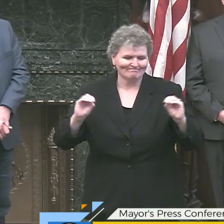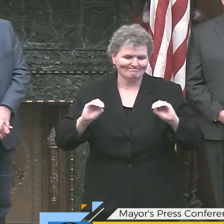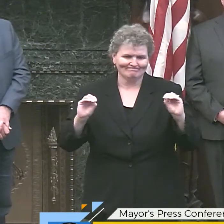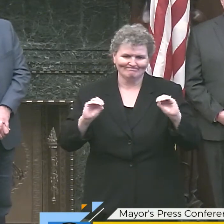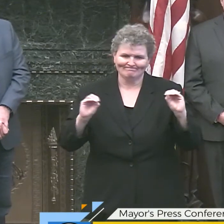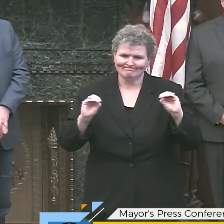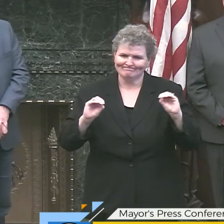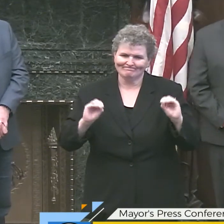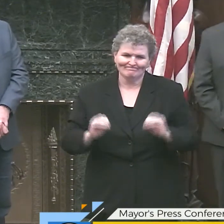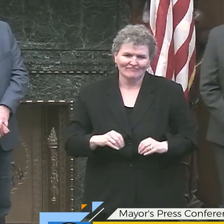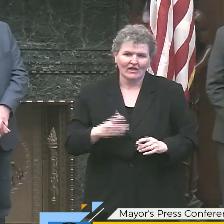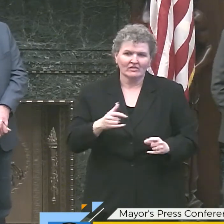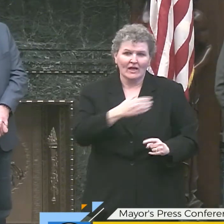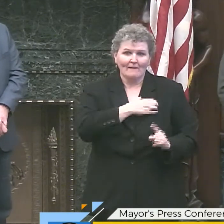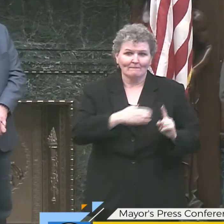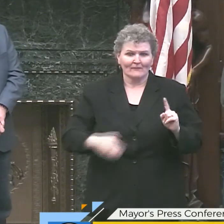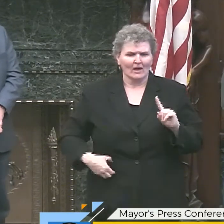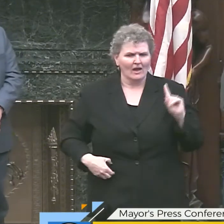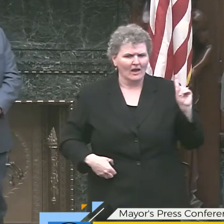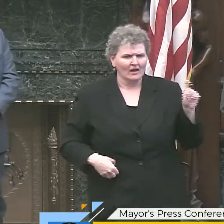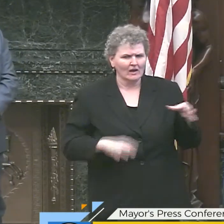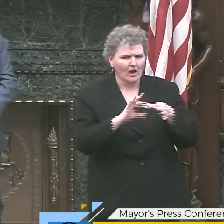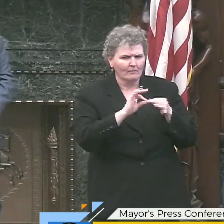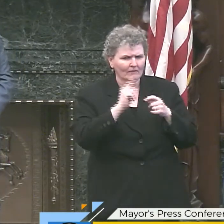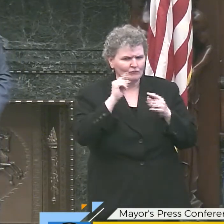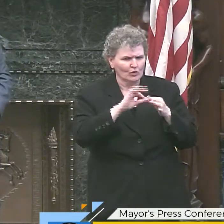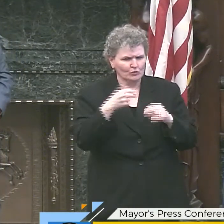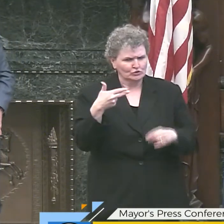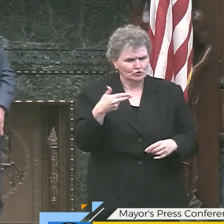the mayor, with your comments on the shooting earlier,